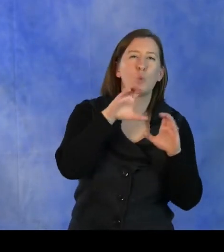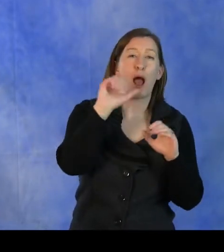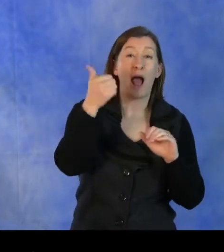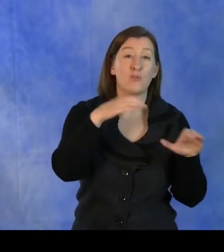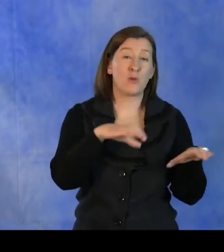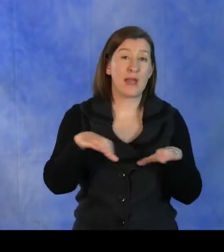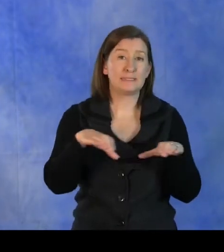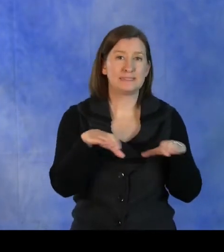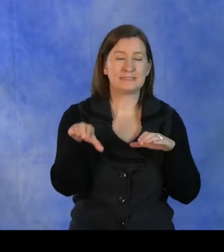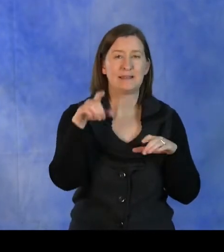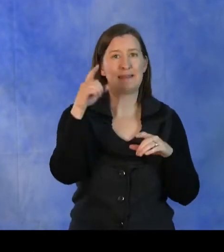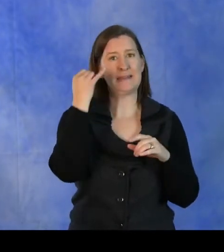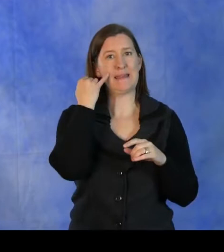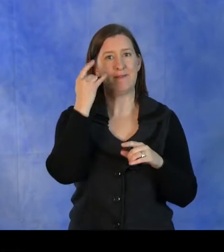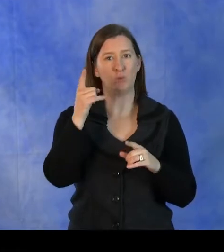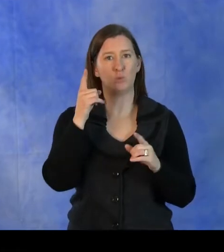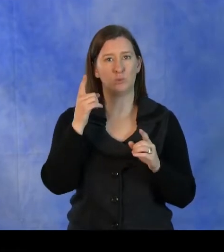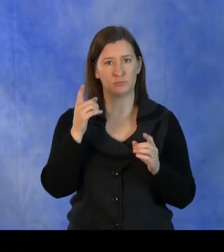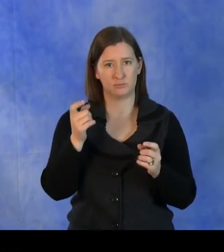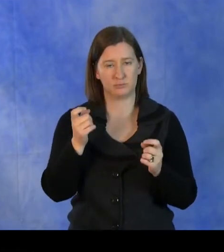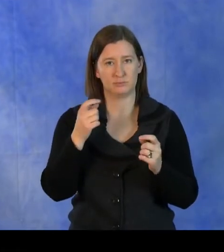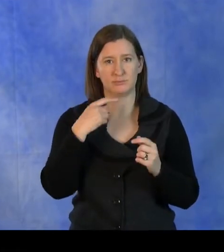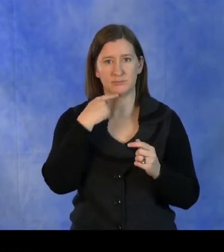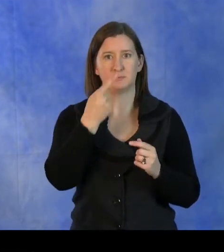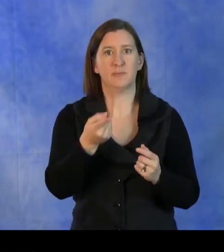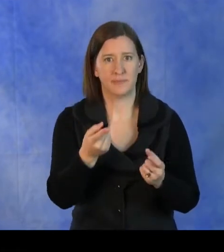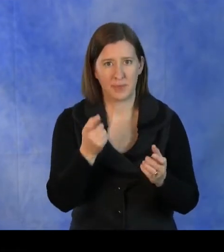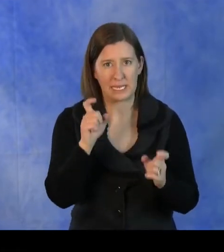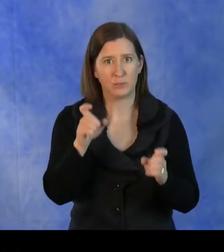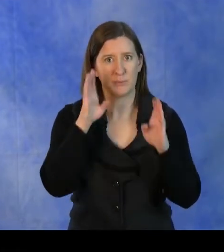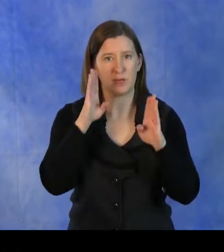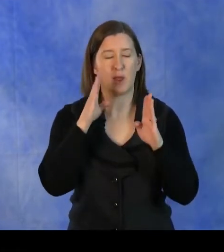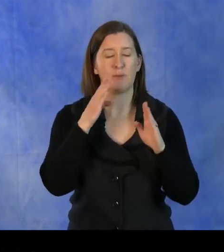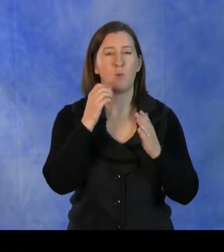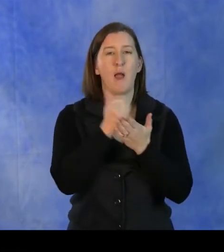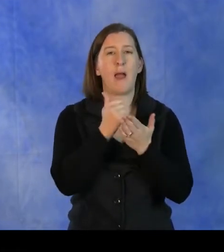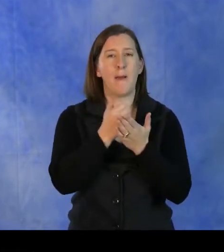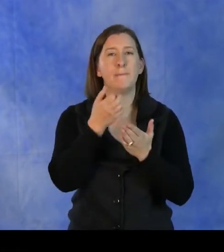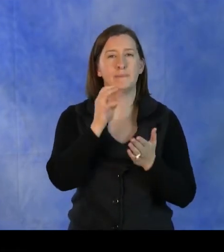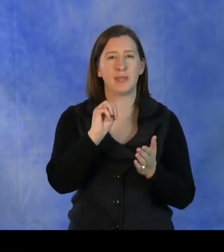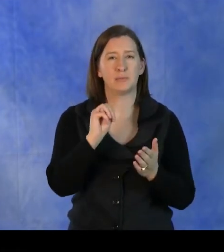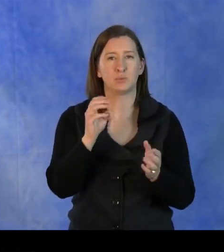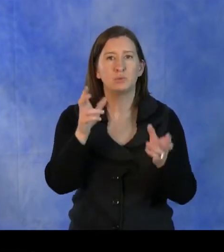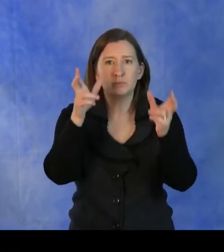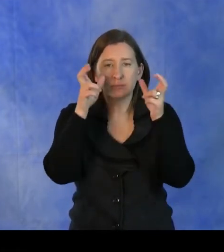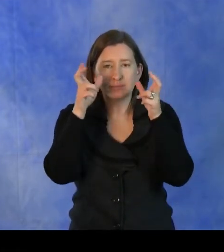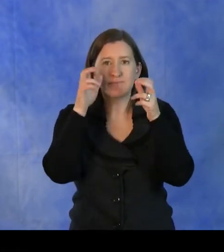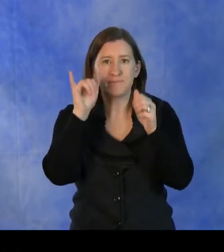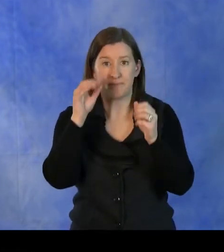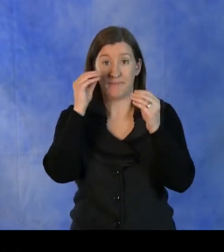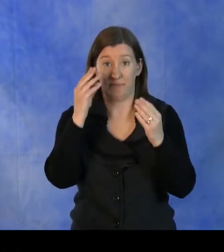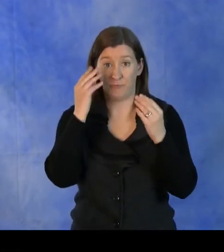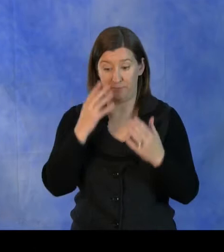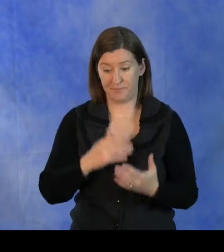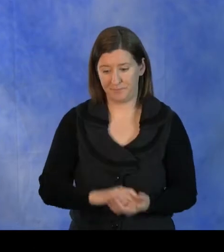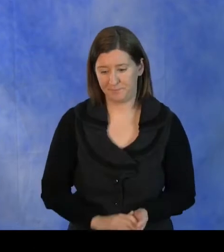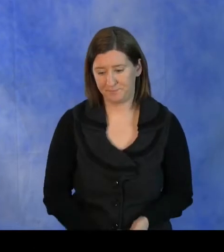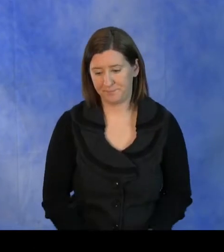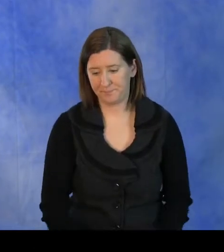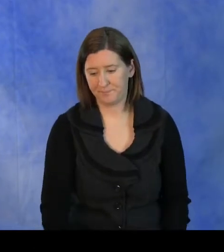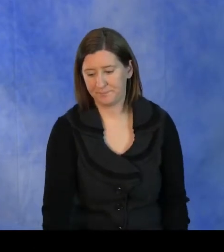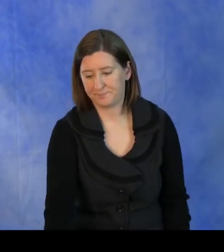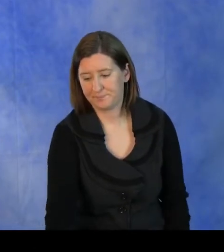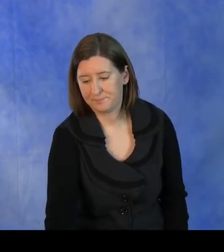maybe they're off in kind of a daydream or something like that, or they're in the middle of an activity, and then if you say something that they need to pay attention